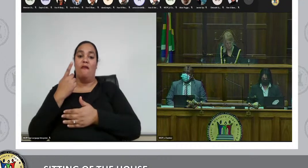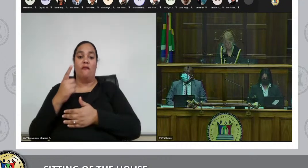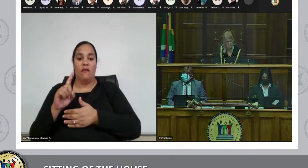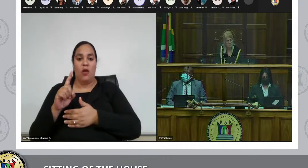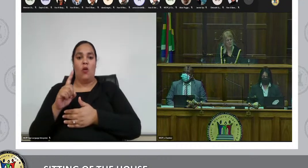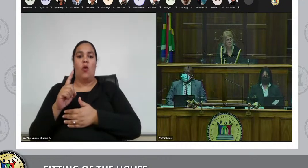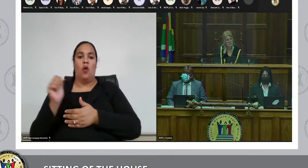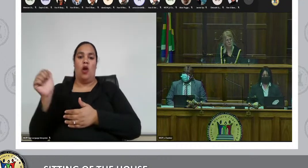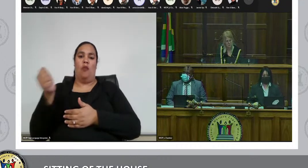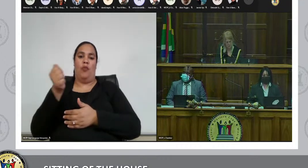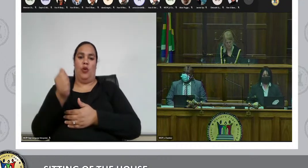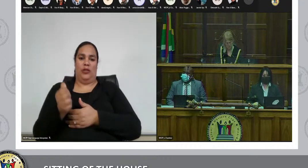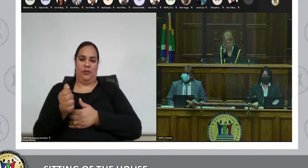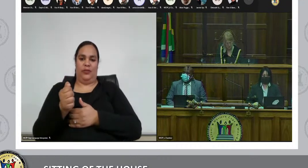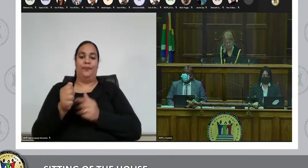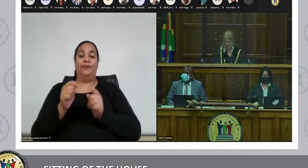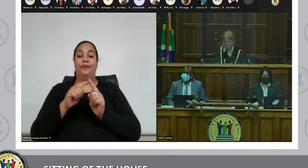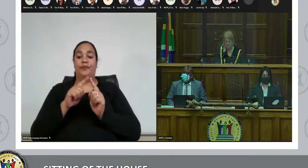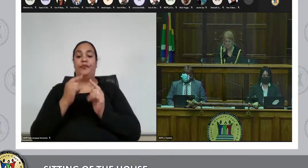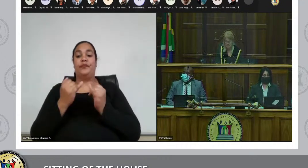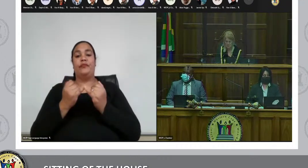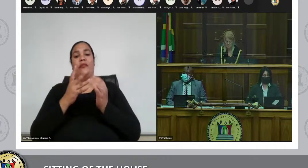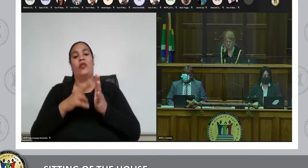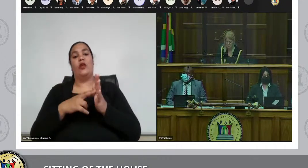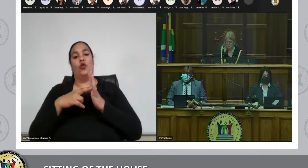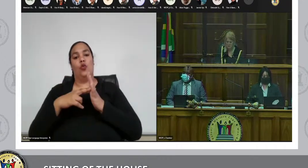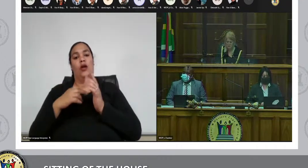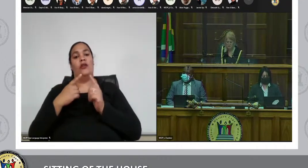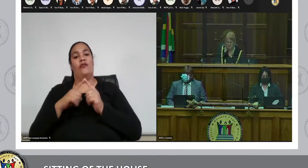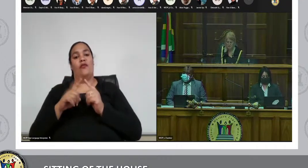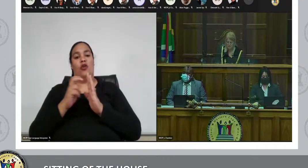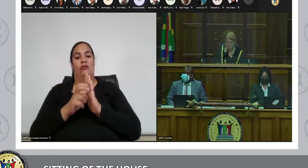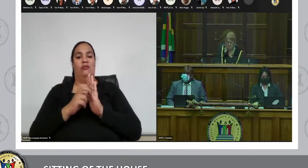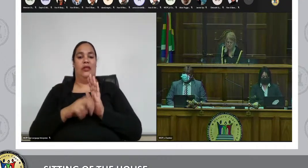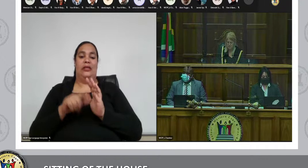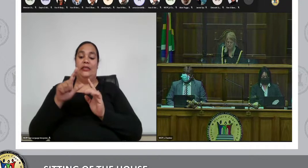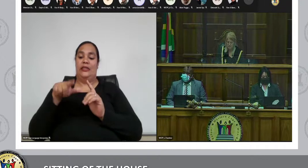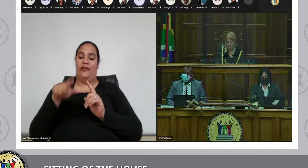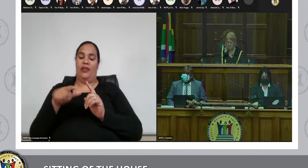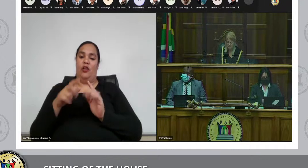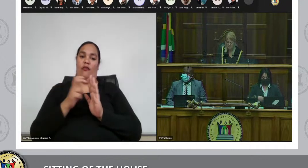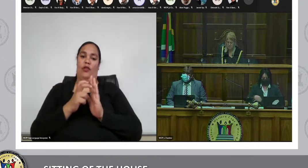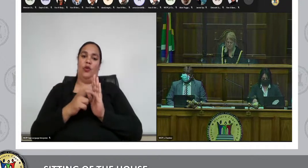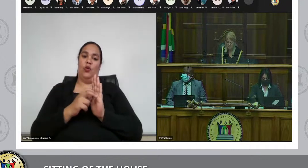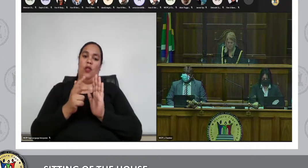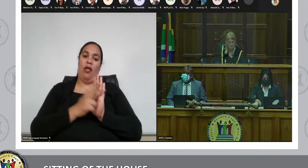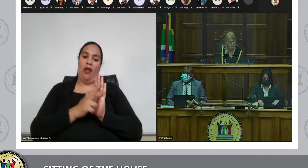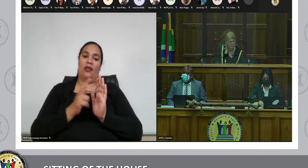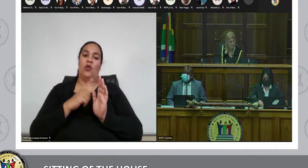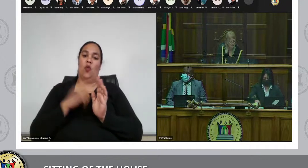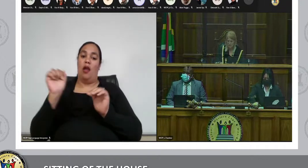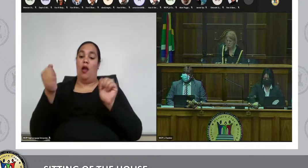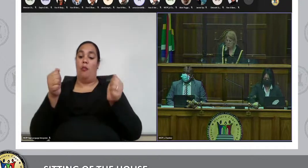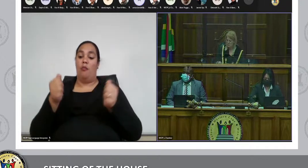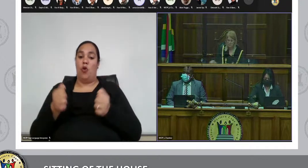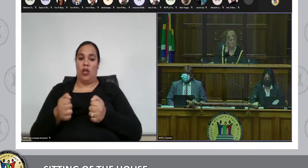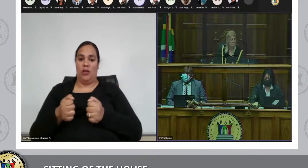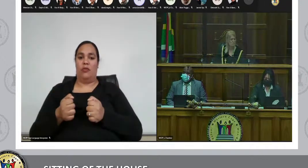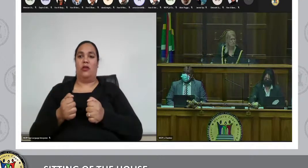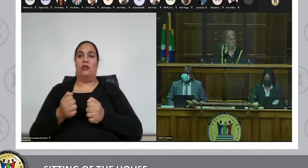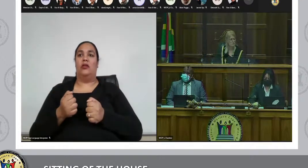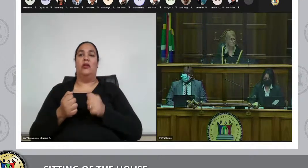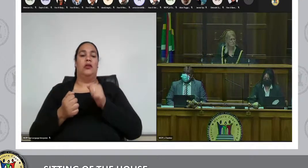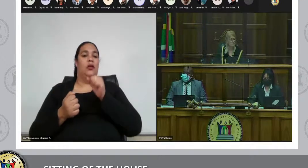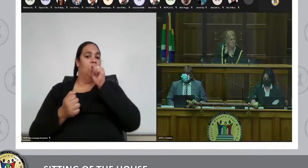the appointment, as required by Regulation 17 of the Regulations on appointment